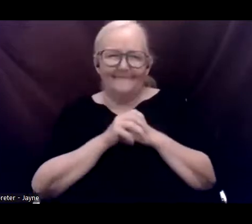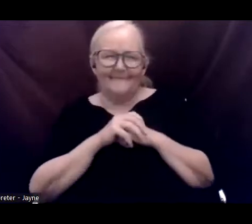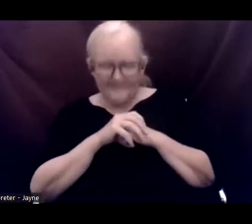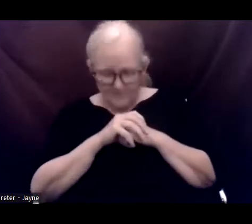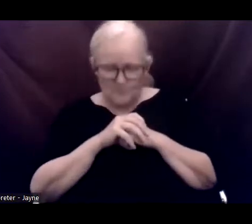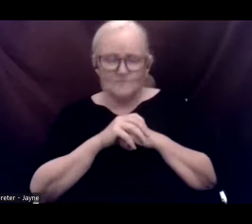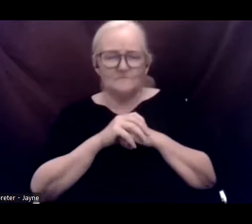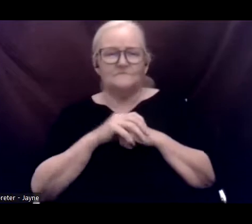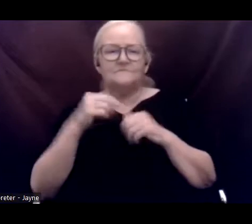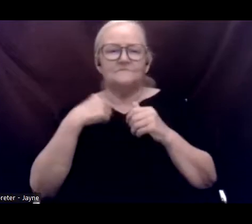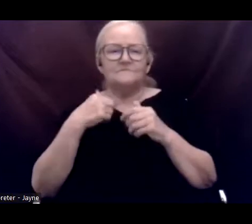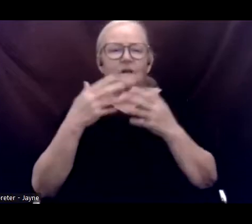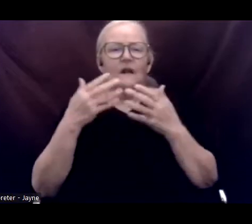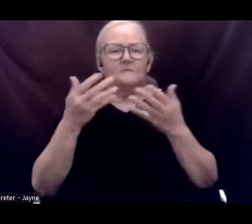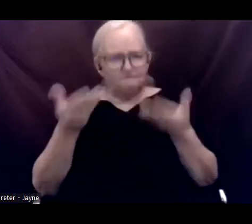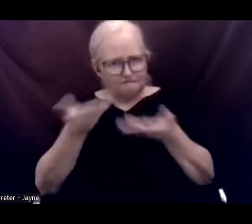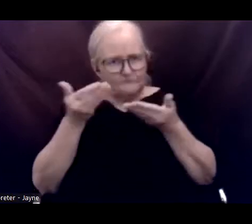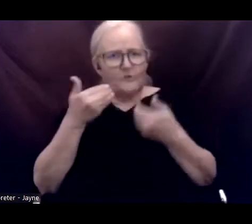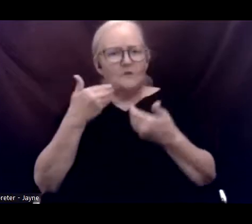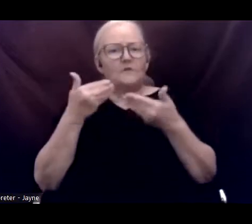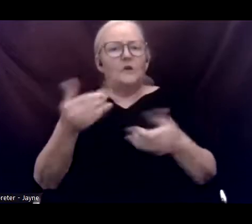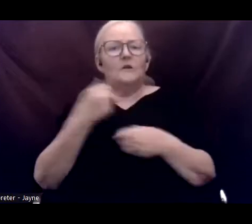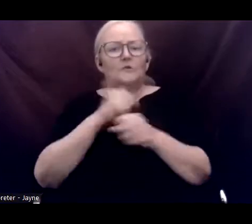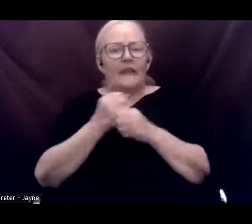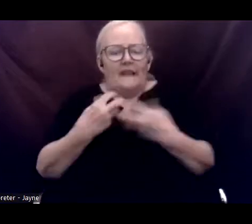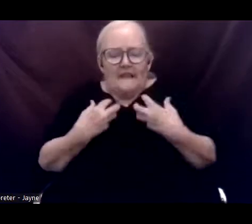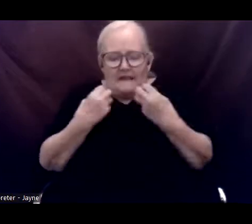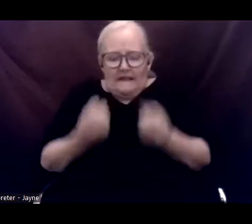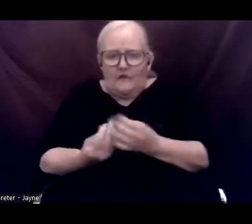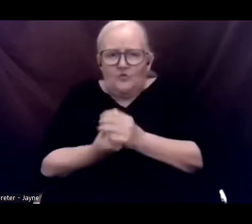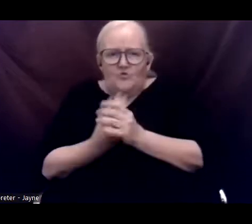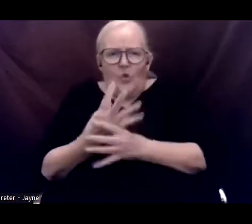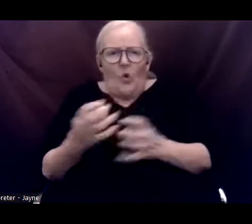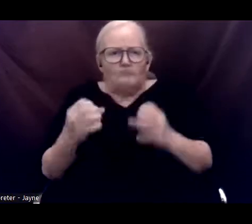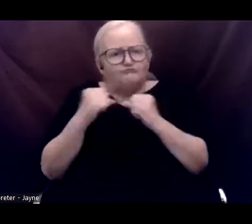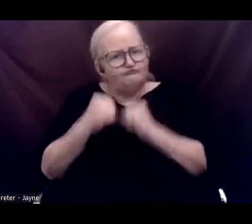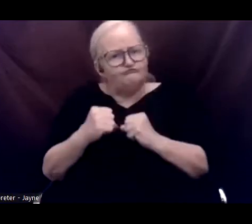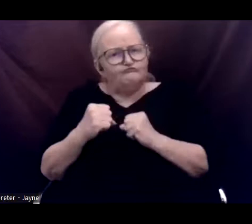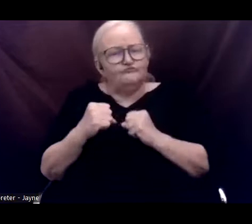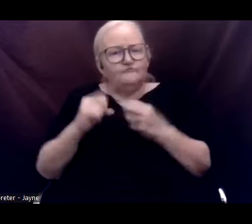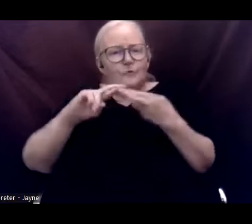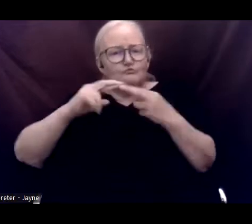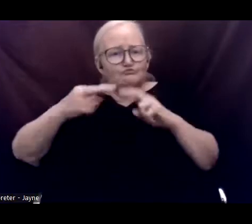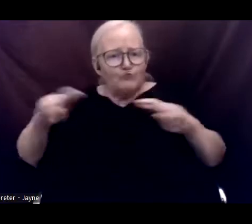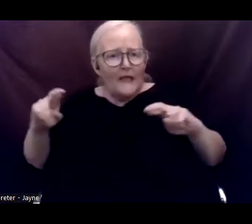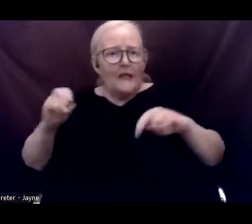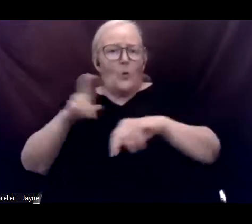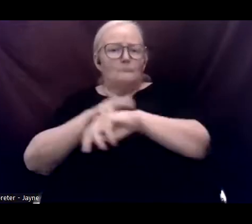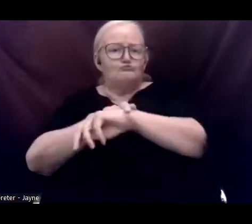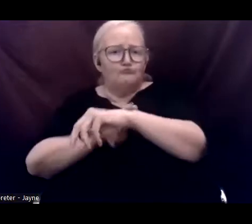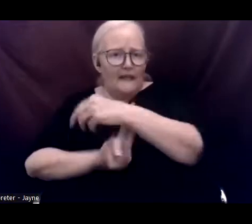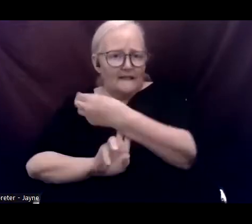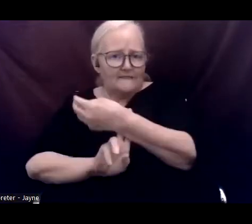to create a healing, growth, abundance, braid, bracelet, or